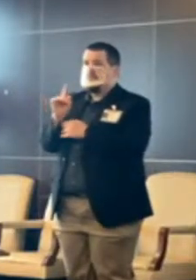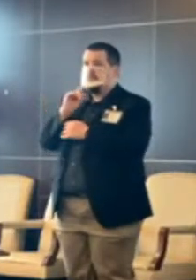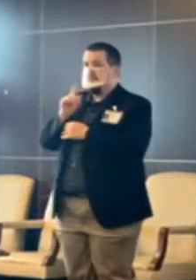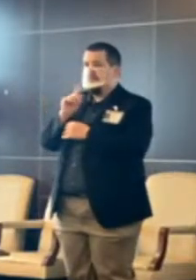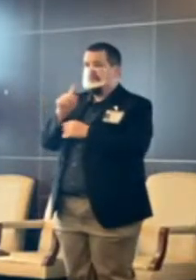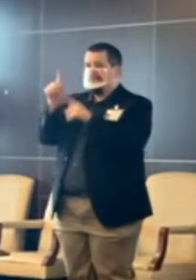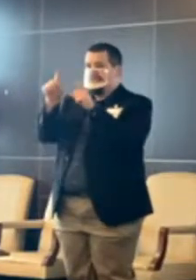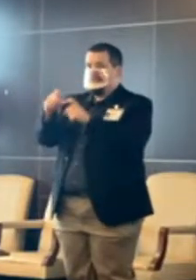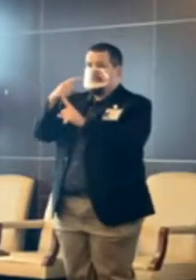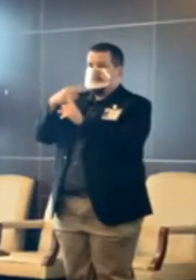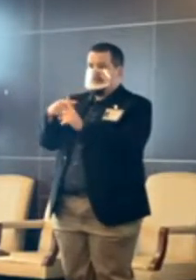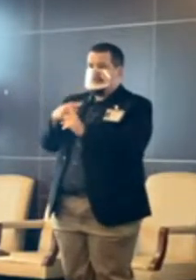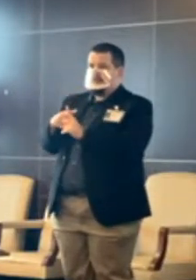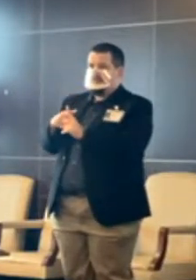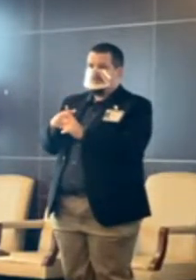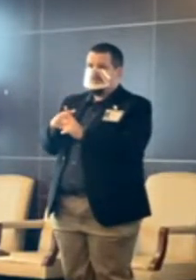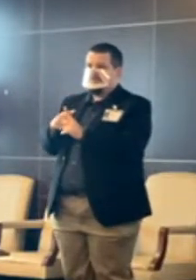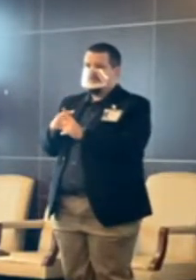testing positive.